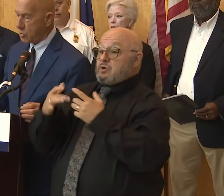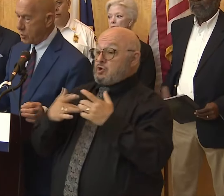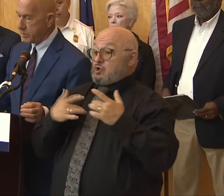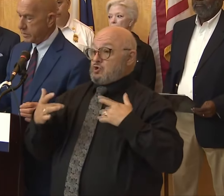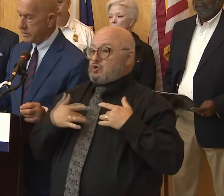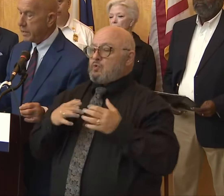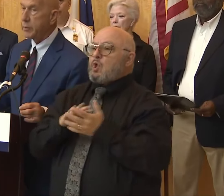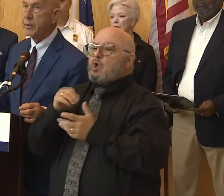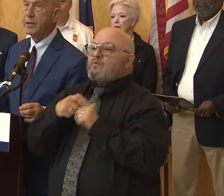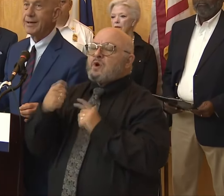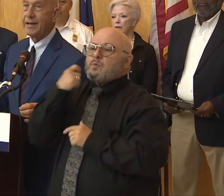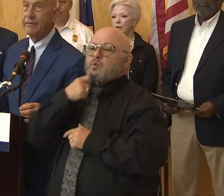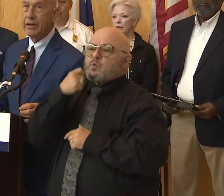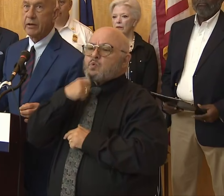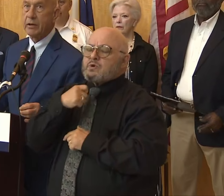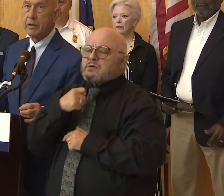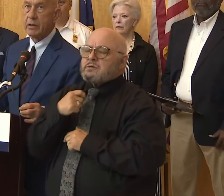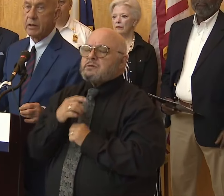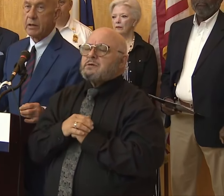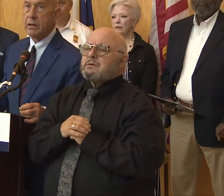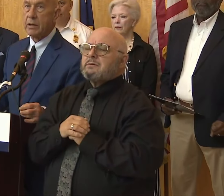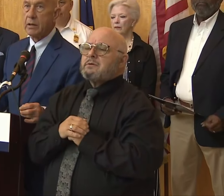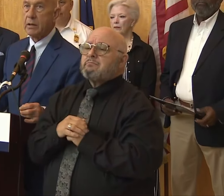recent storms is independent living